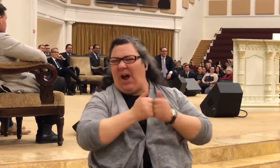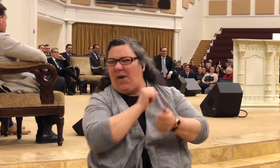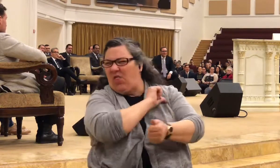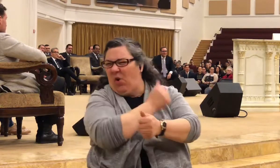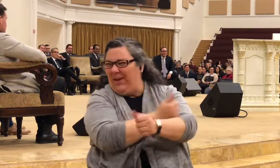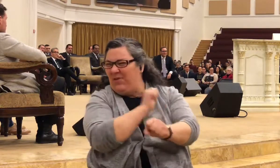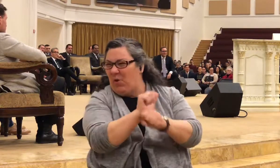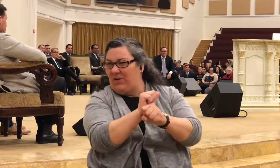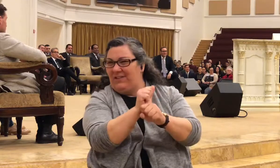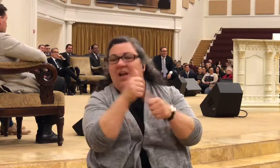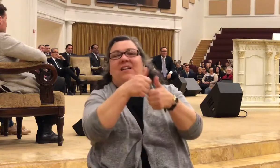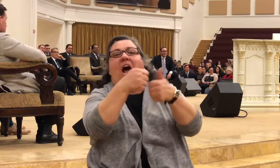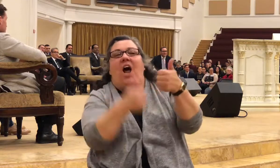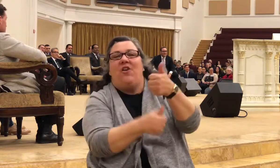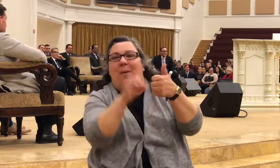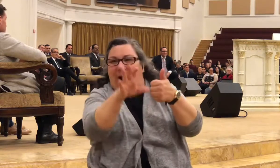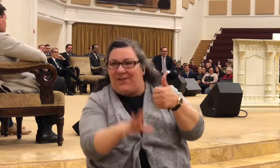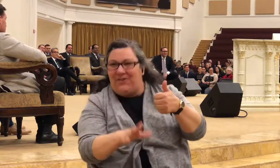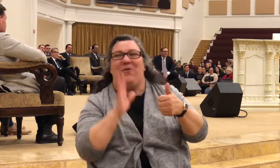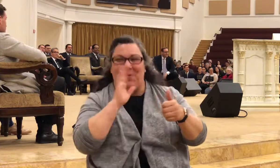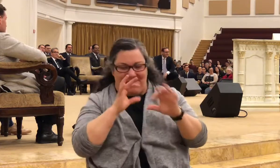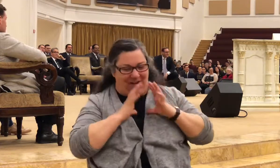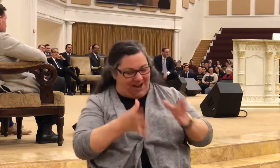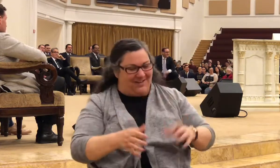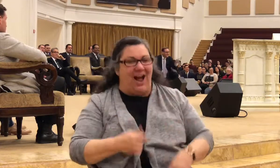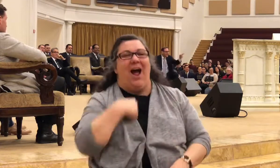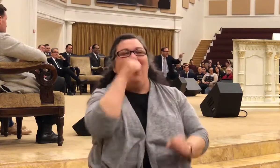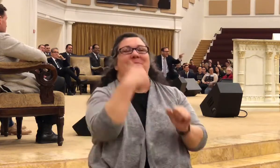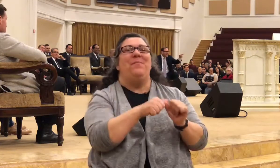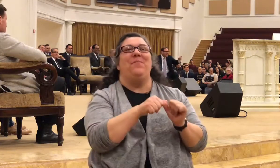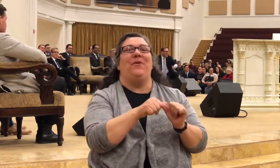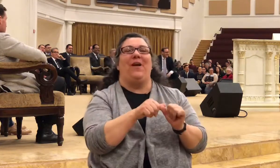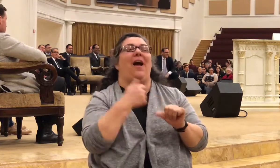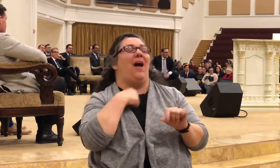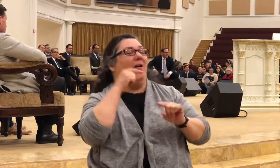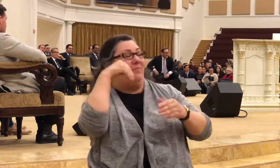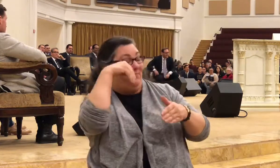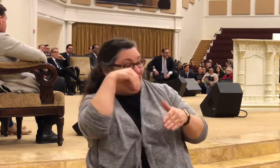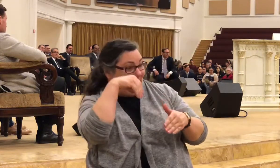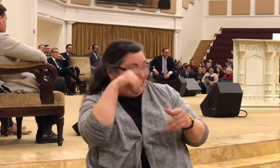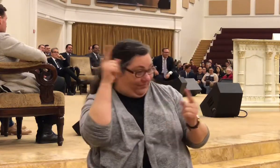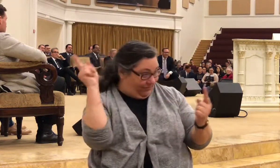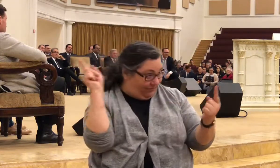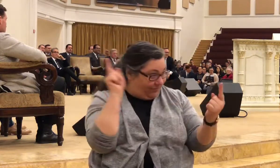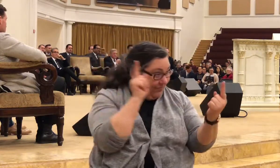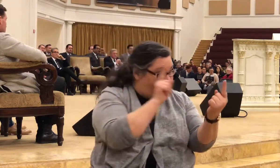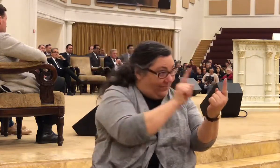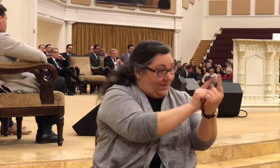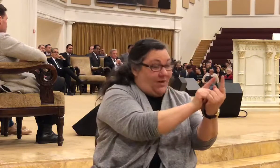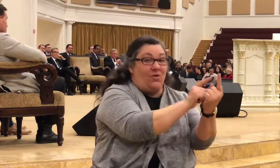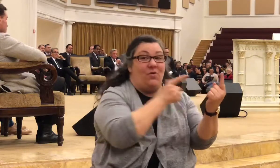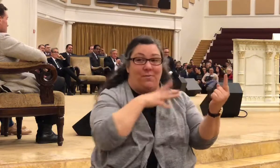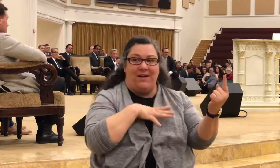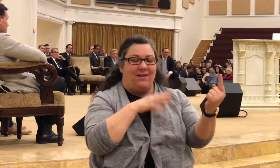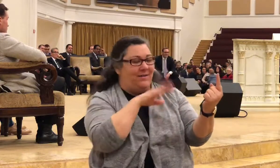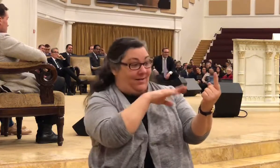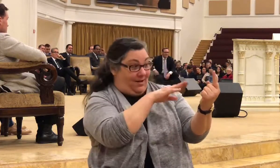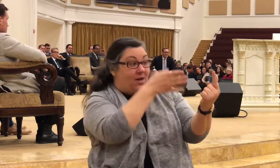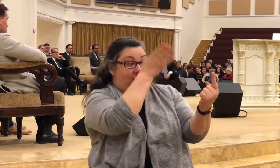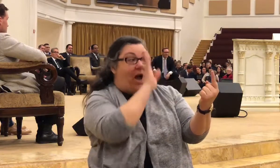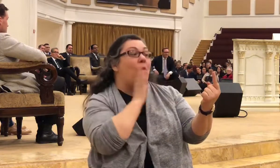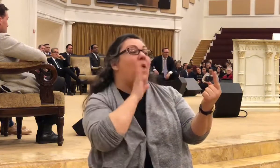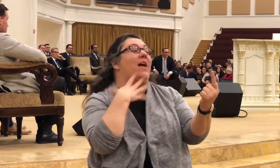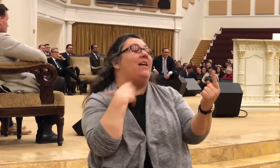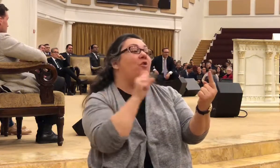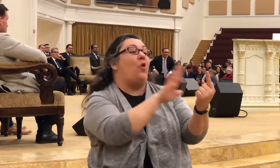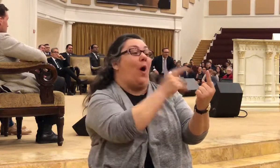know? Stay submitted, you'll be all right. And so I remember all of a sudden as I was there, a And when I walked up to her and I said, all right, well, God's going to heal